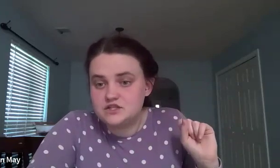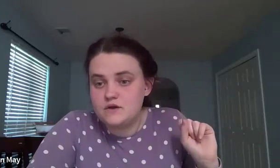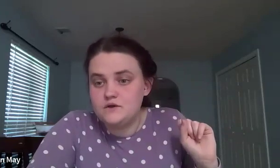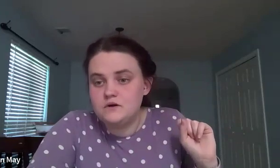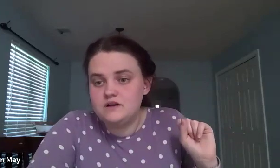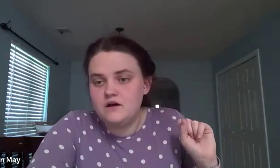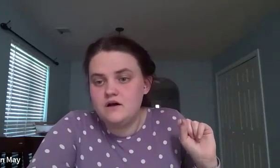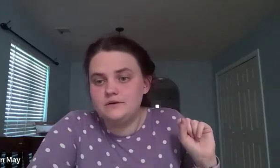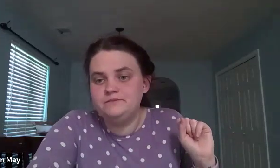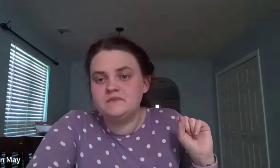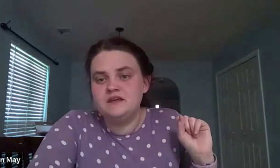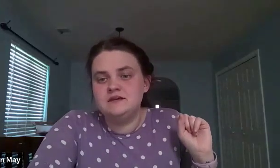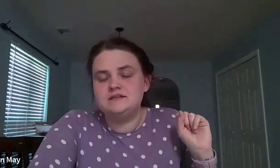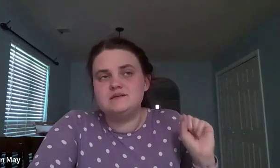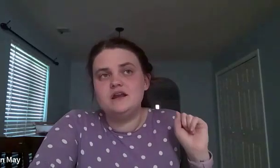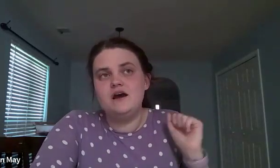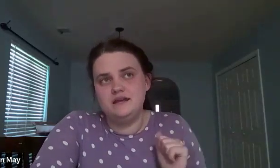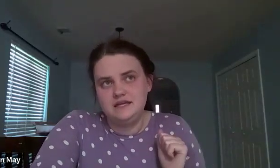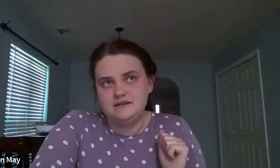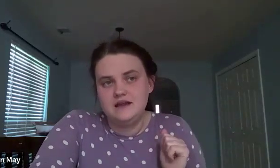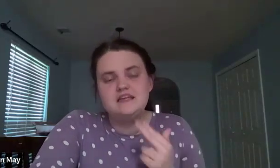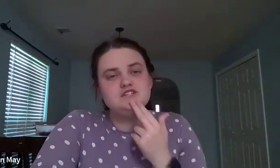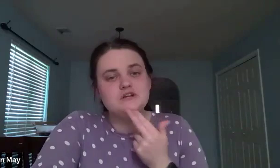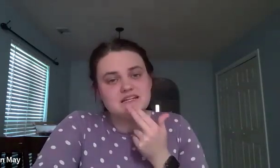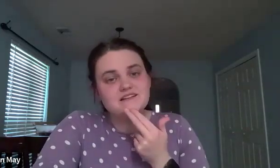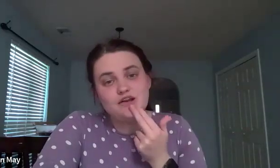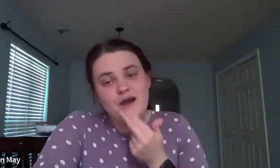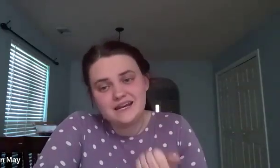If you were to call someone honey, I guess you could technically go honey.